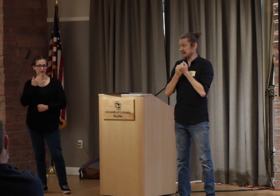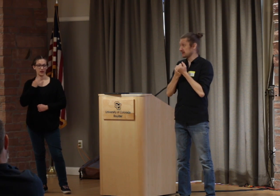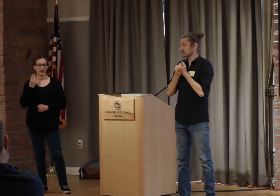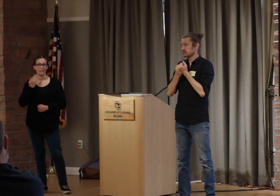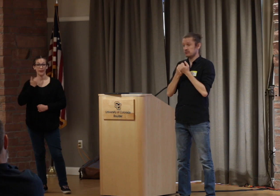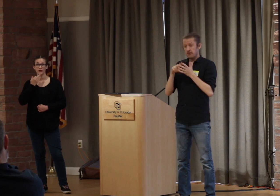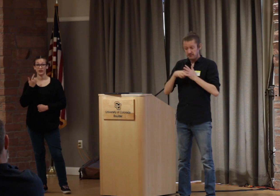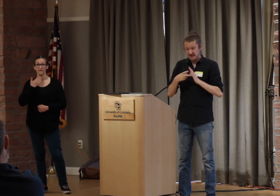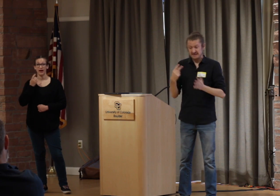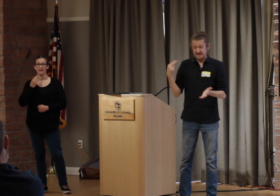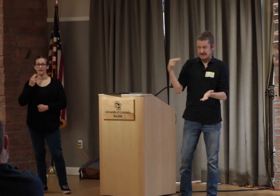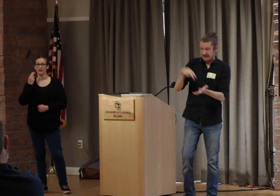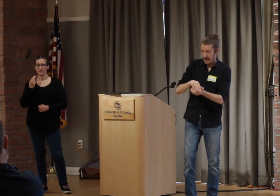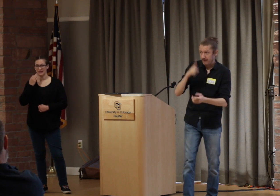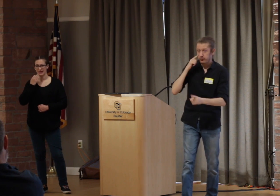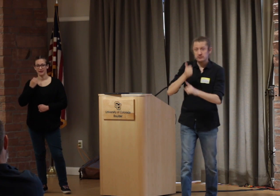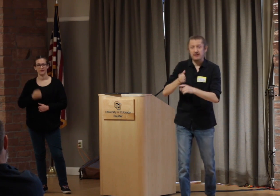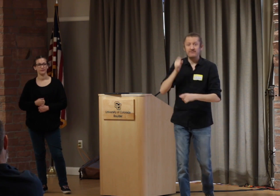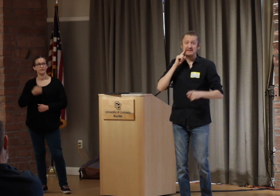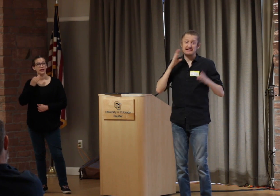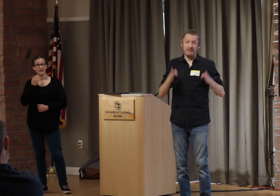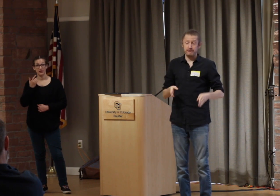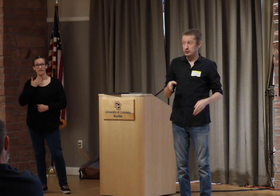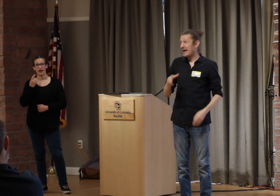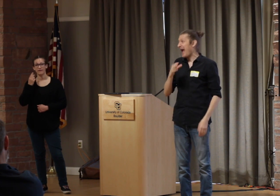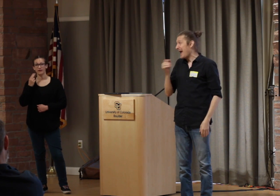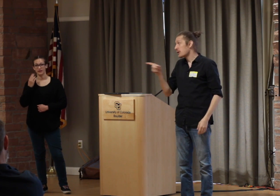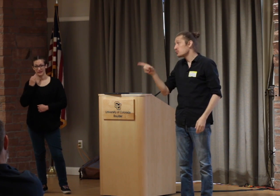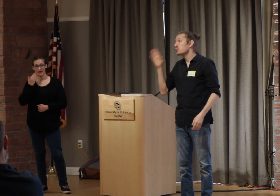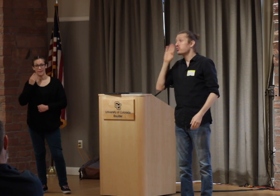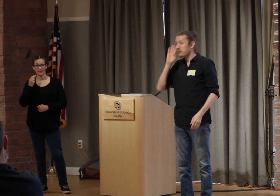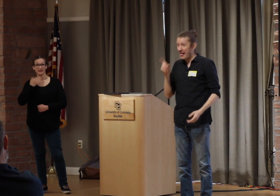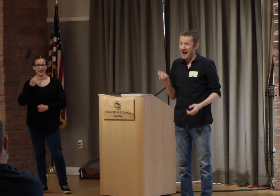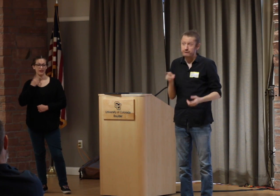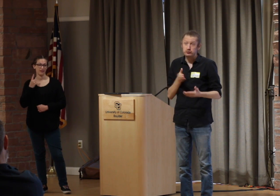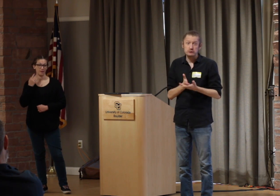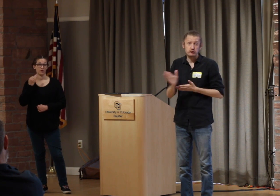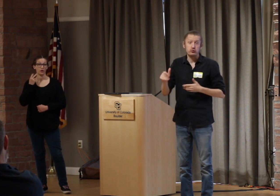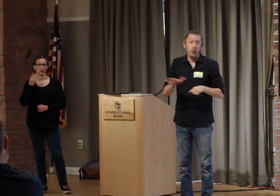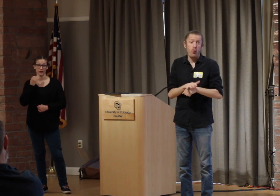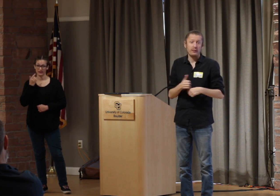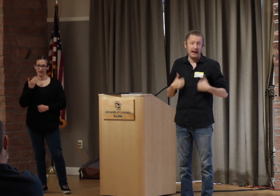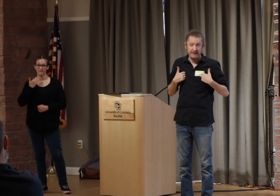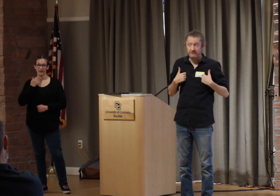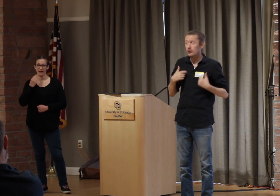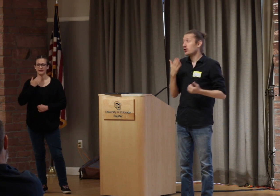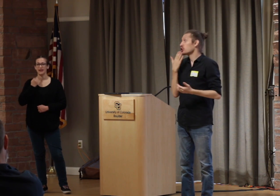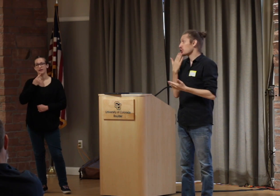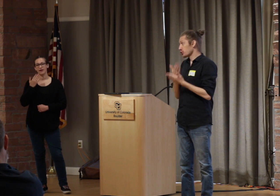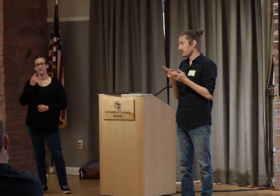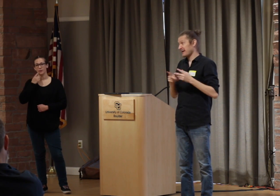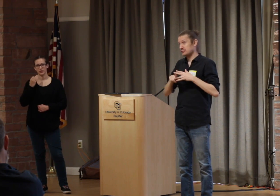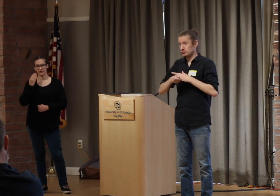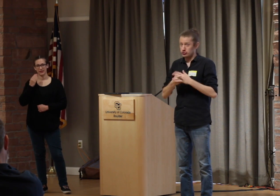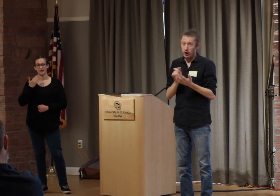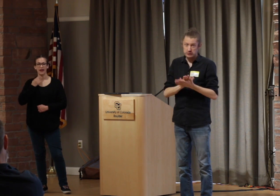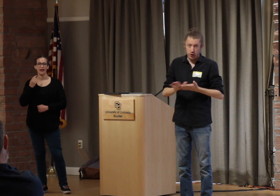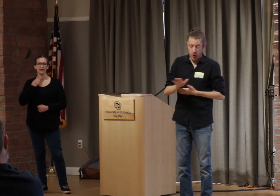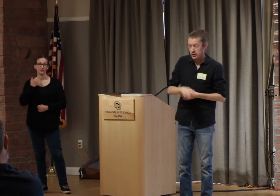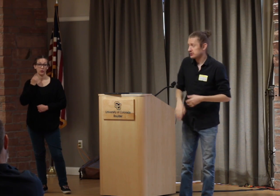Now we have three more slides talking about self-advocacy. Self-advocacy means standing up for yourself as